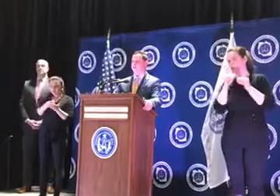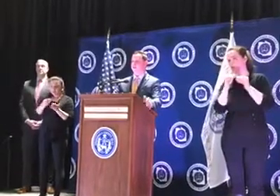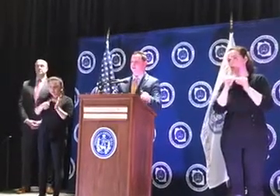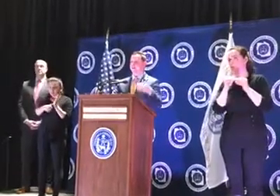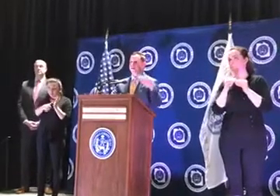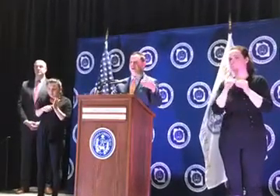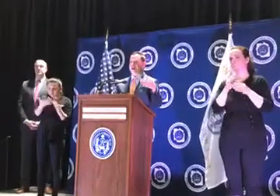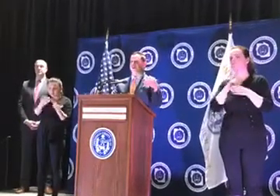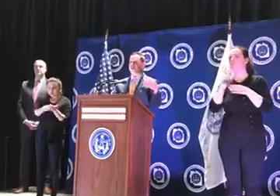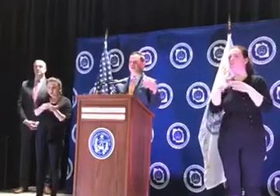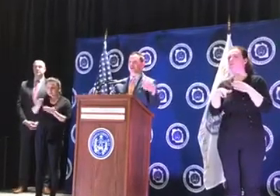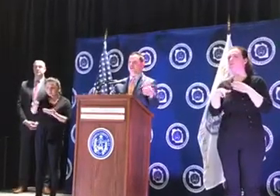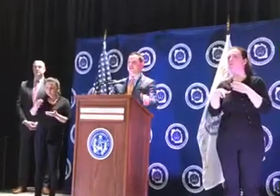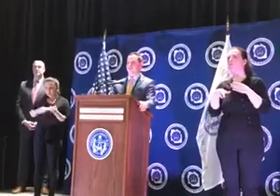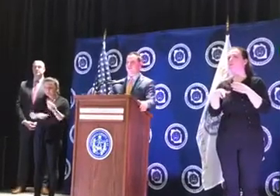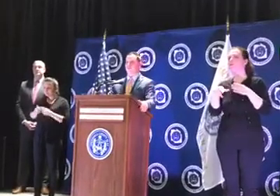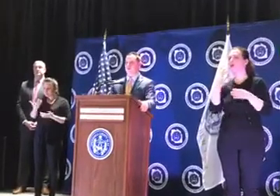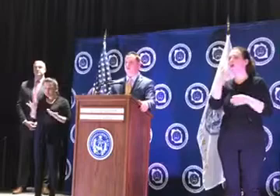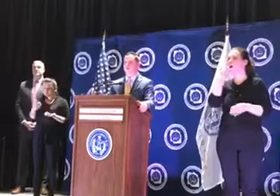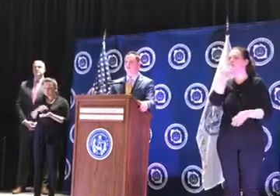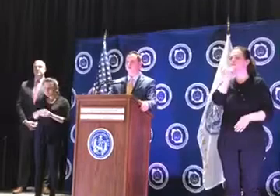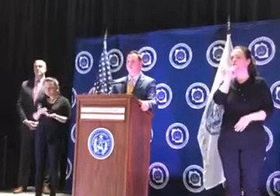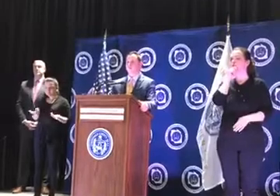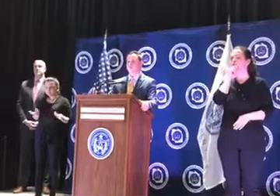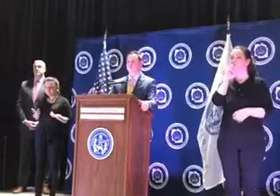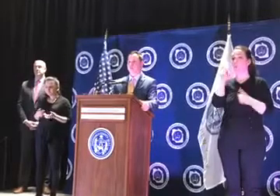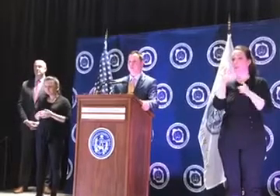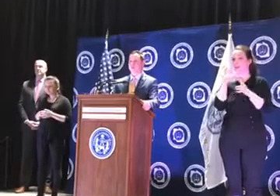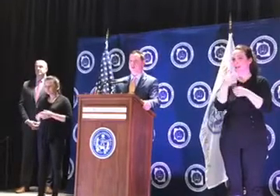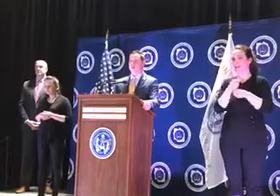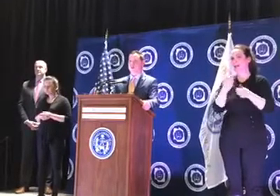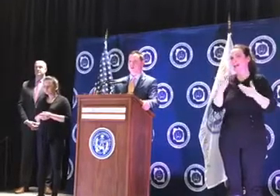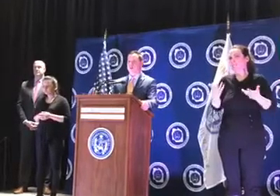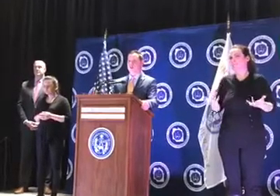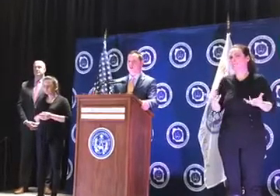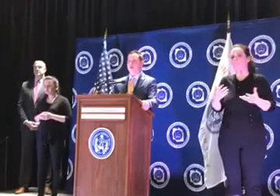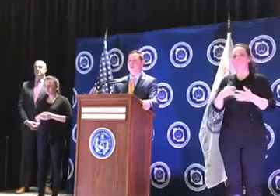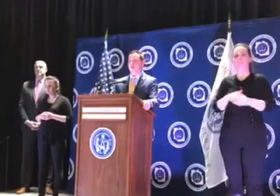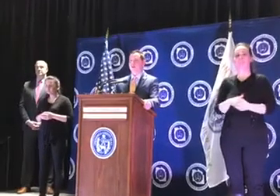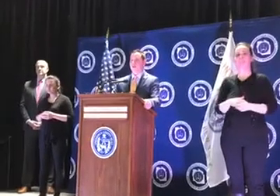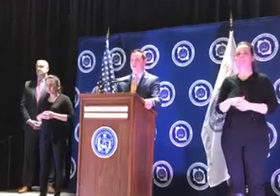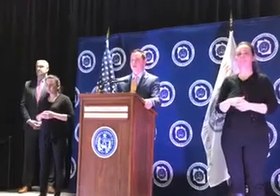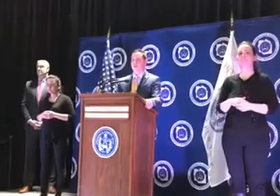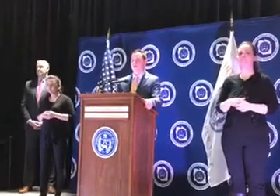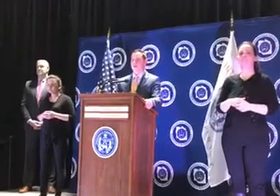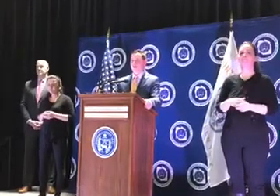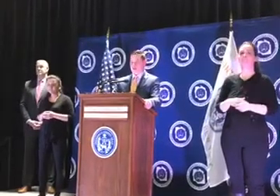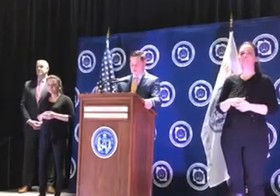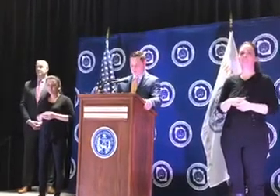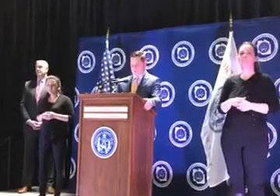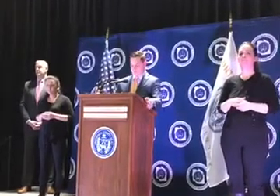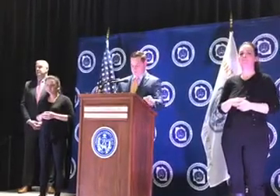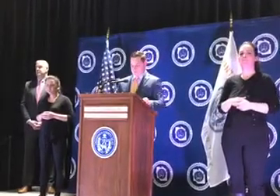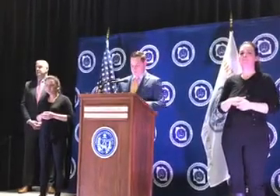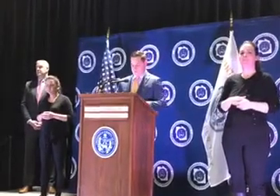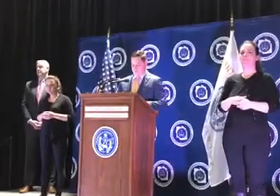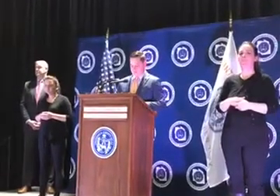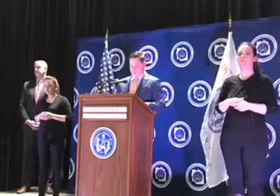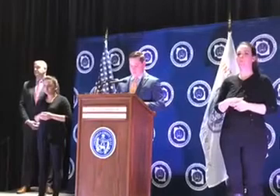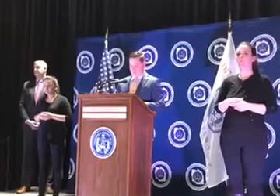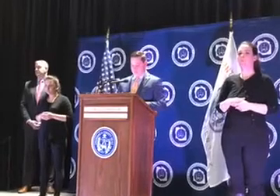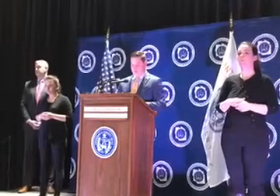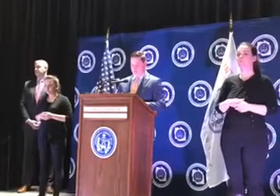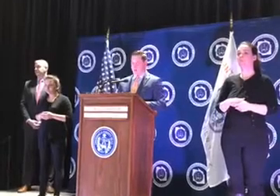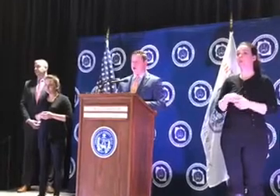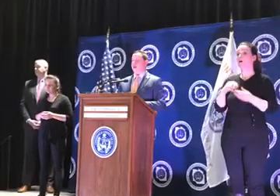sake that we want to continue to have that supply chain available for us. What are those? Do you have those numbers on hand? The 3 days of